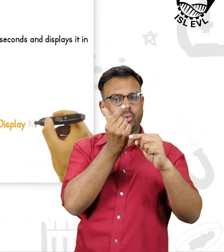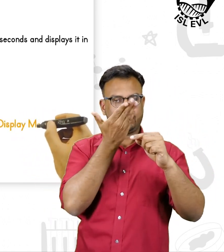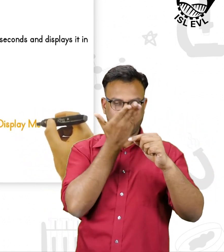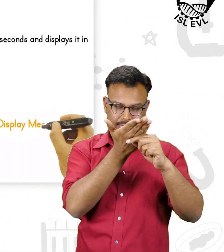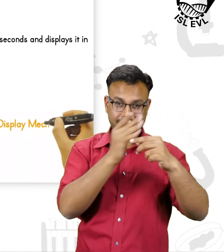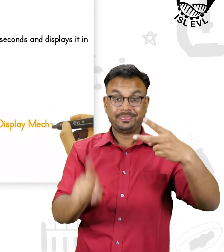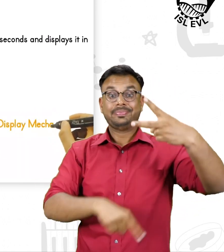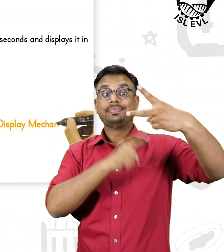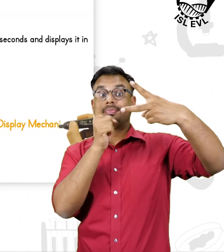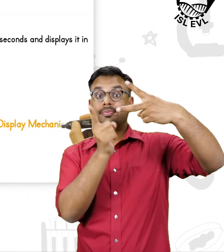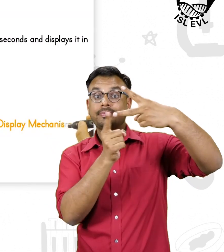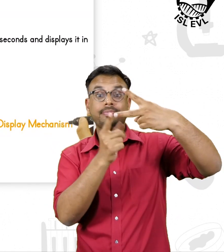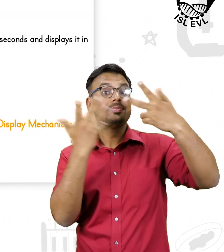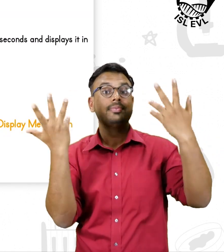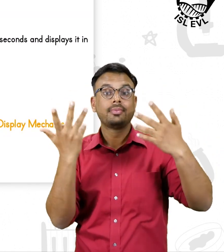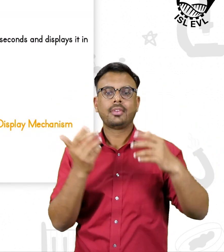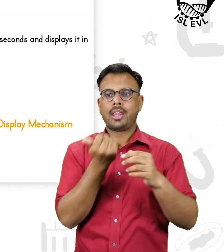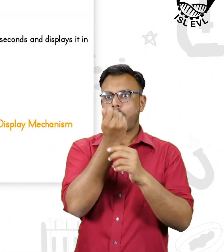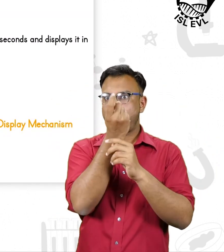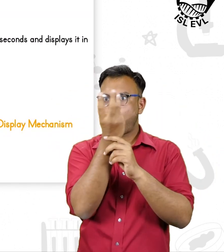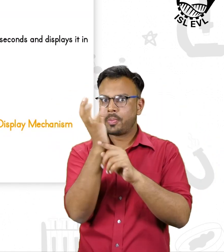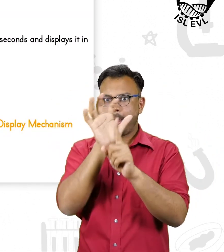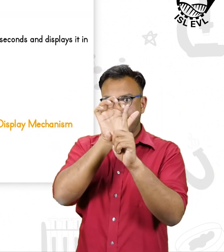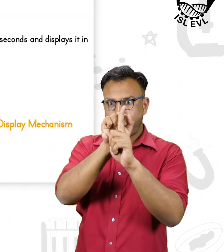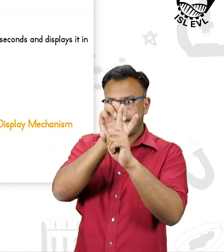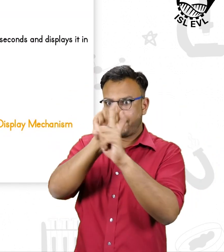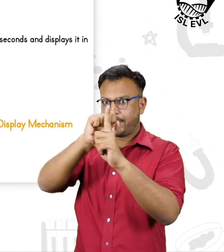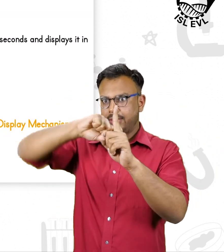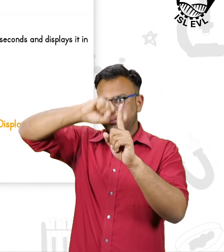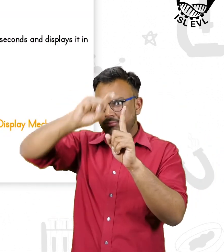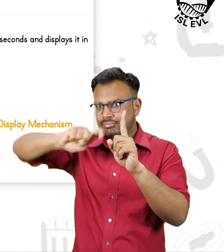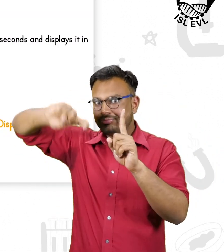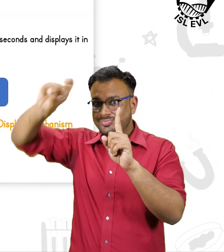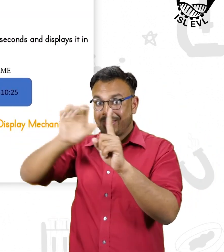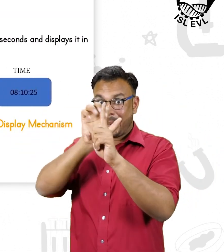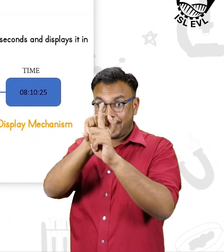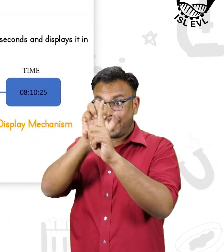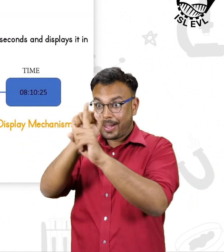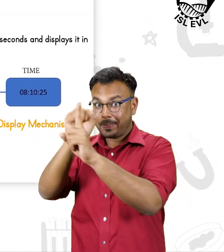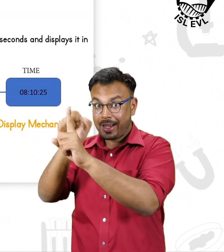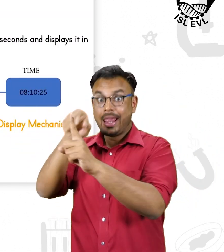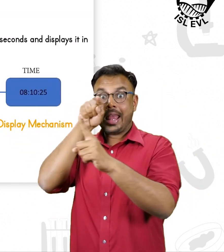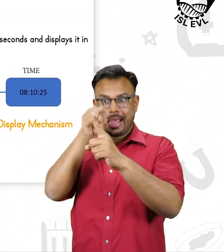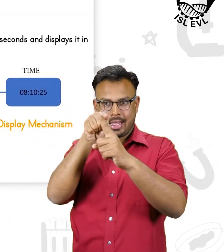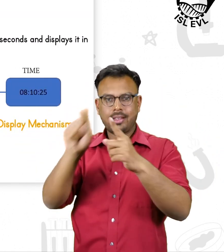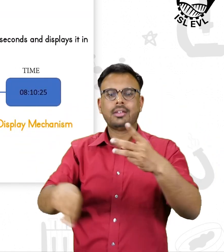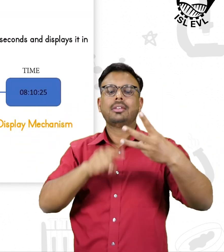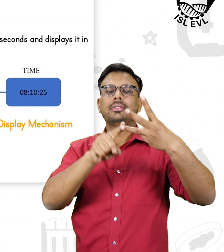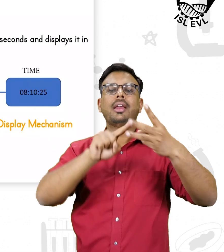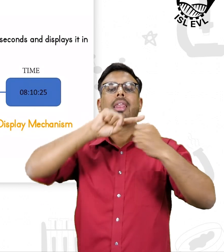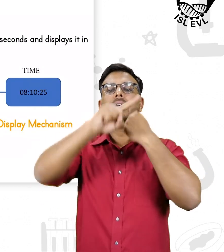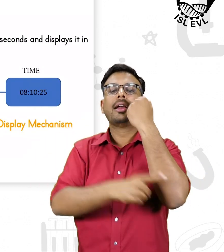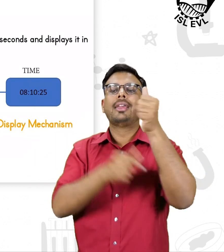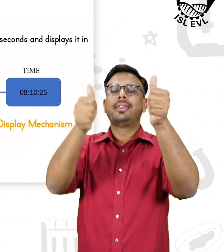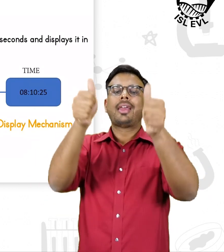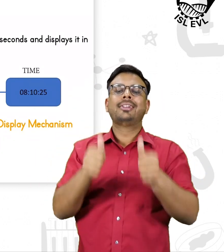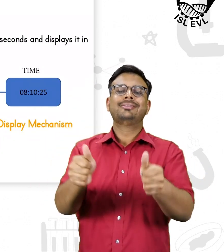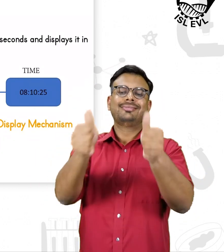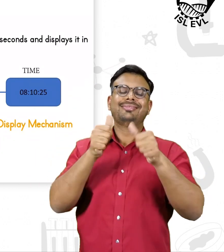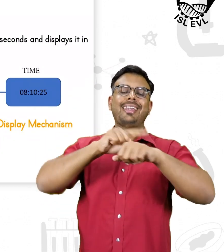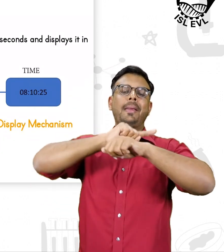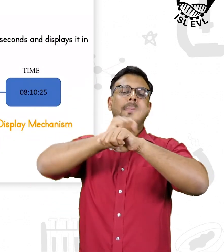a display mechanism where the seconds are displayed in terms of minutes or hours. A clock just displays the